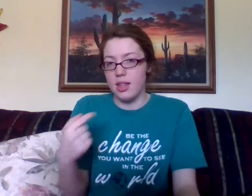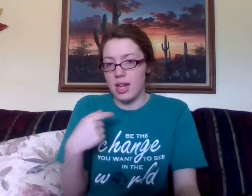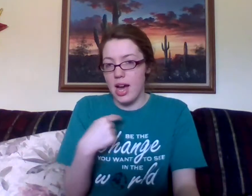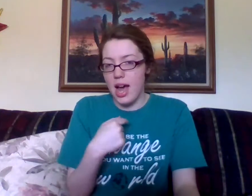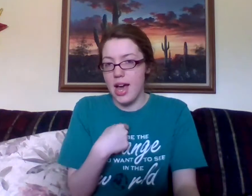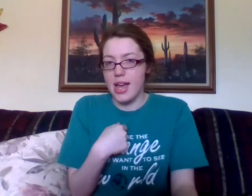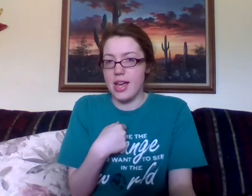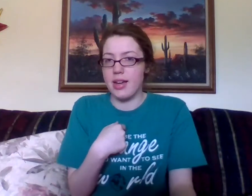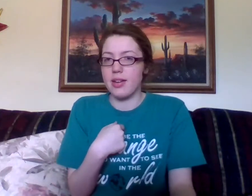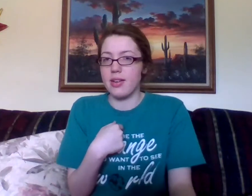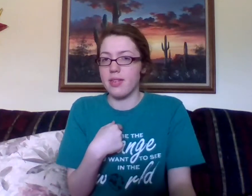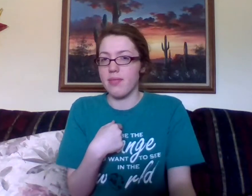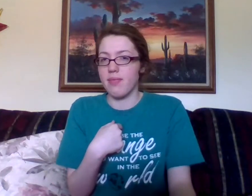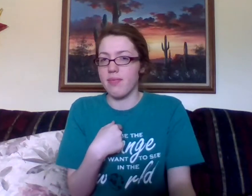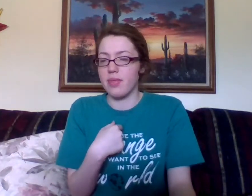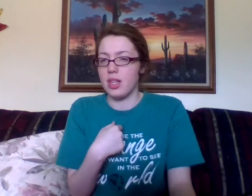that I